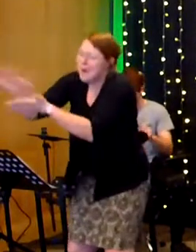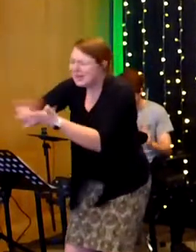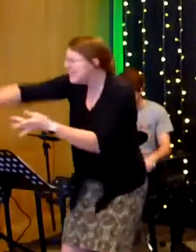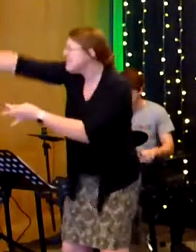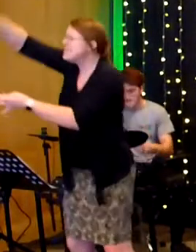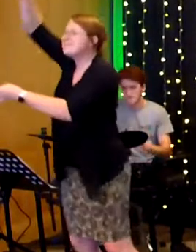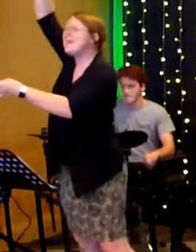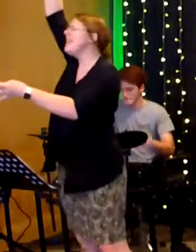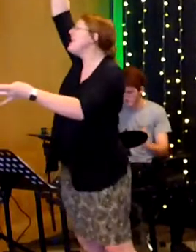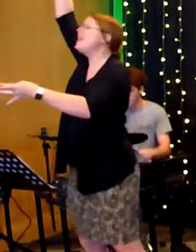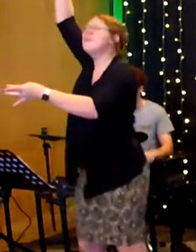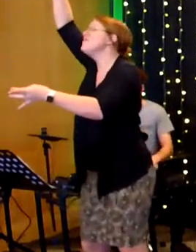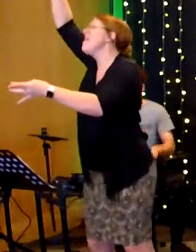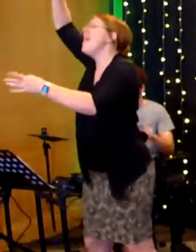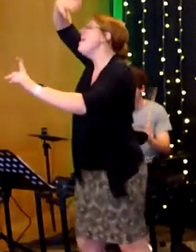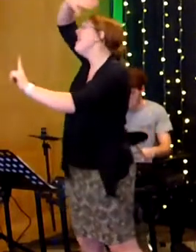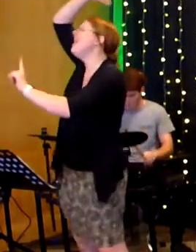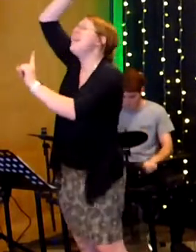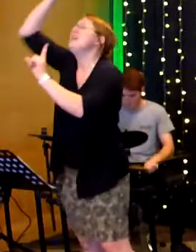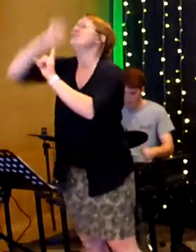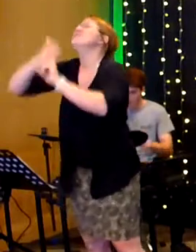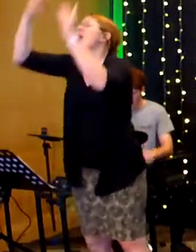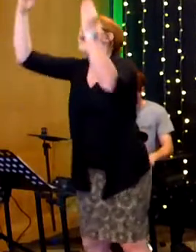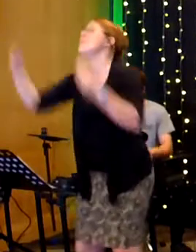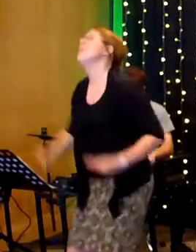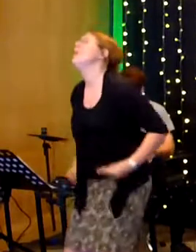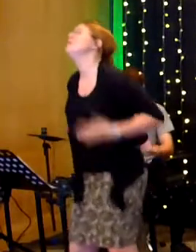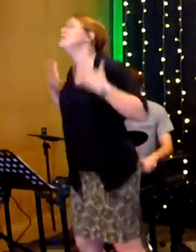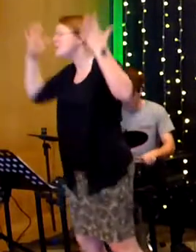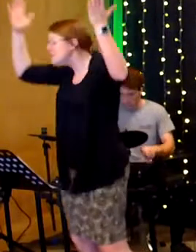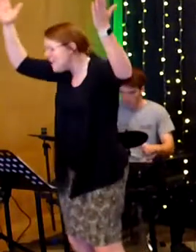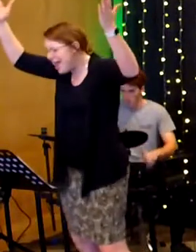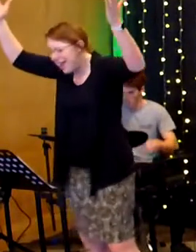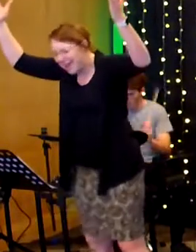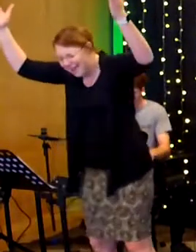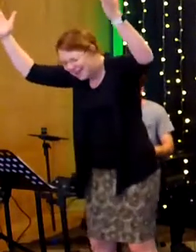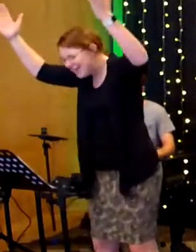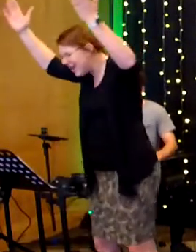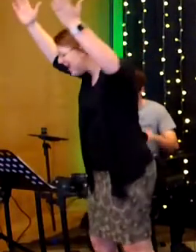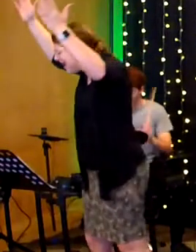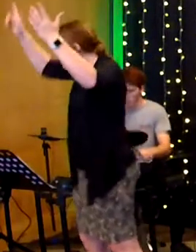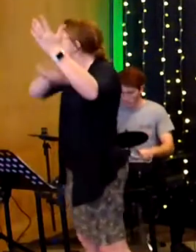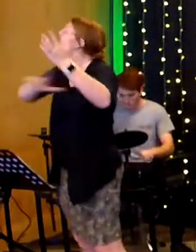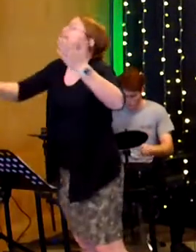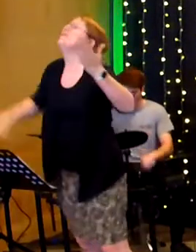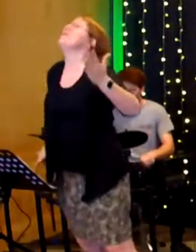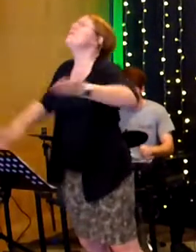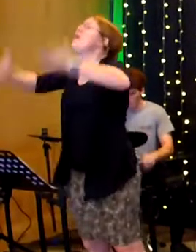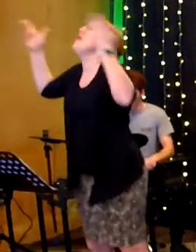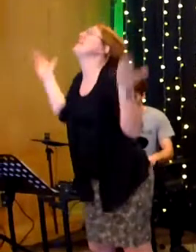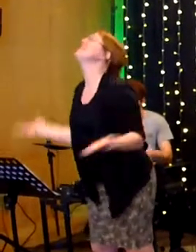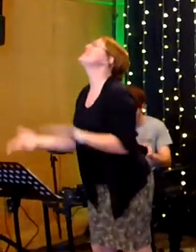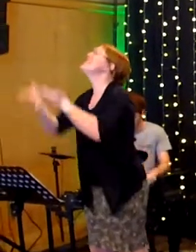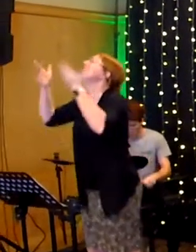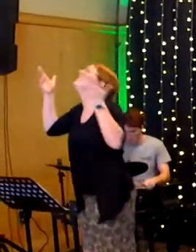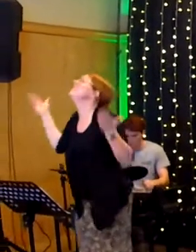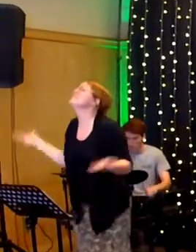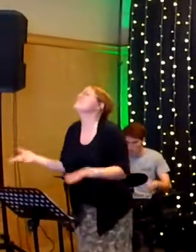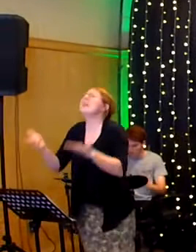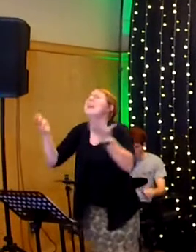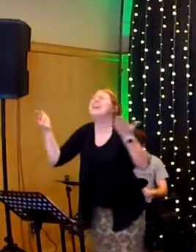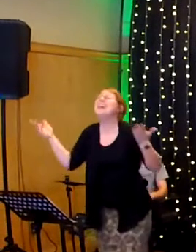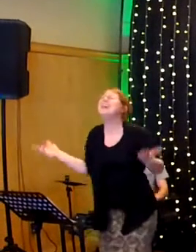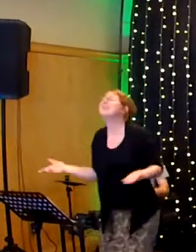Come, Holy Spirit, dry bones awaken. The Lord is in